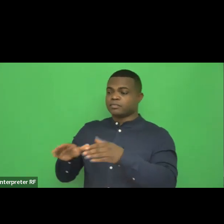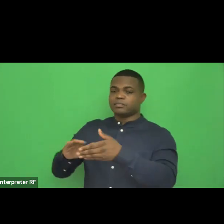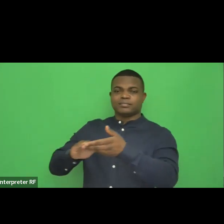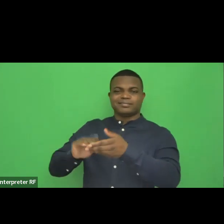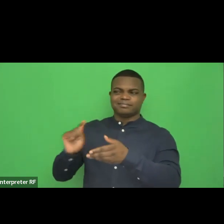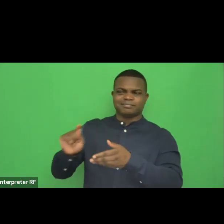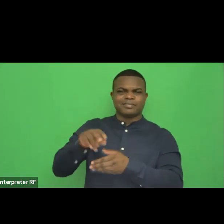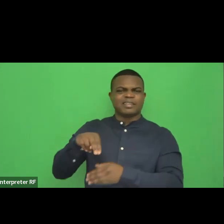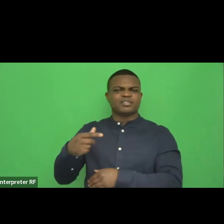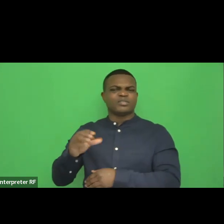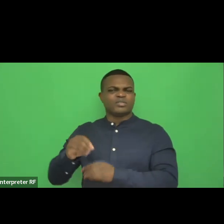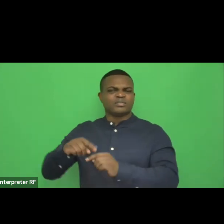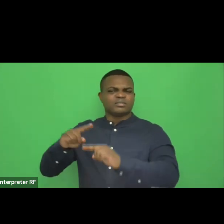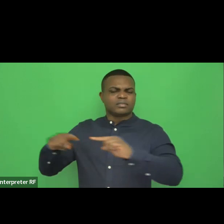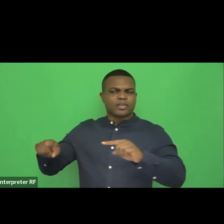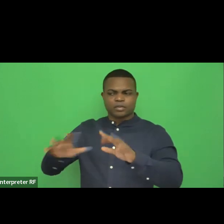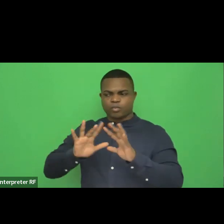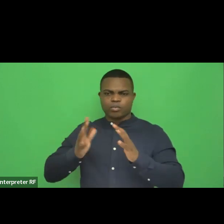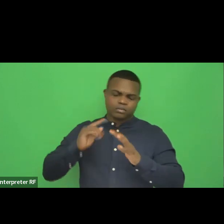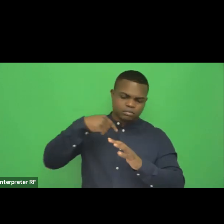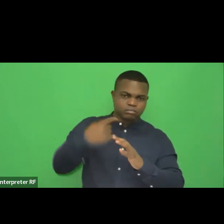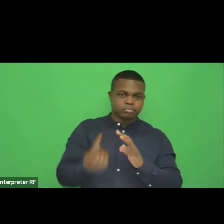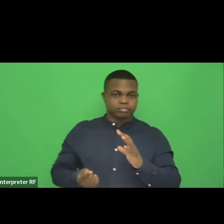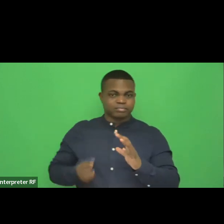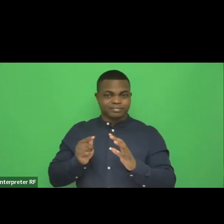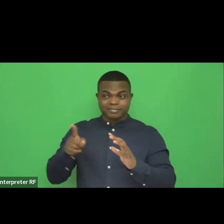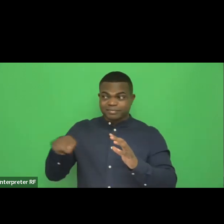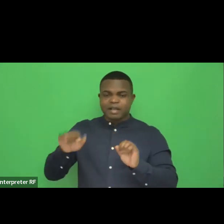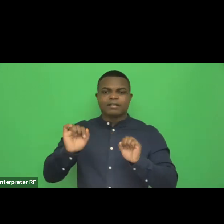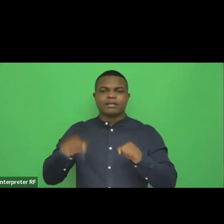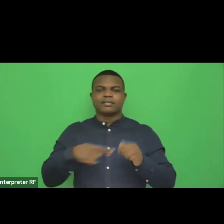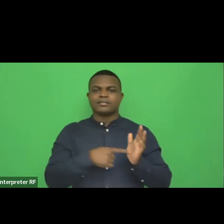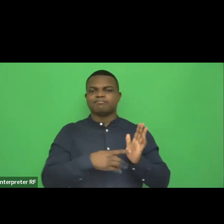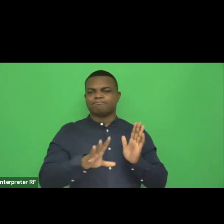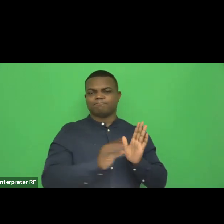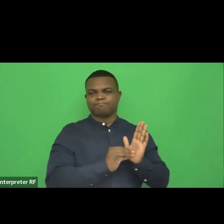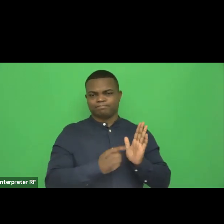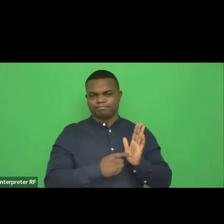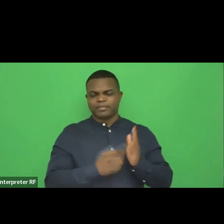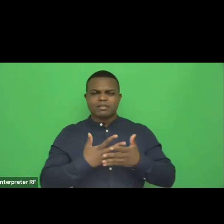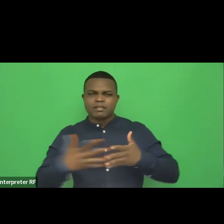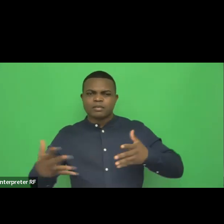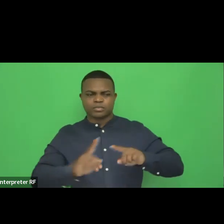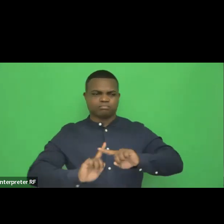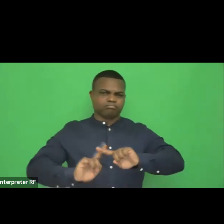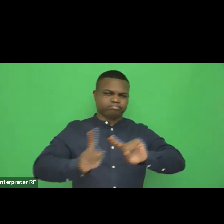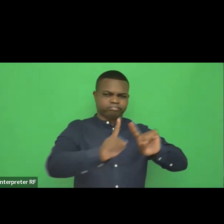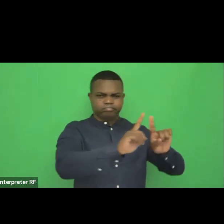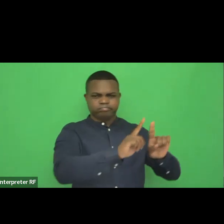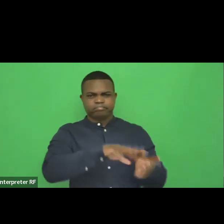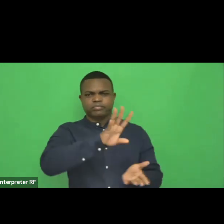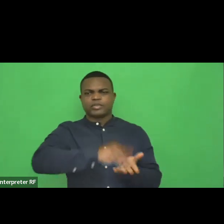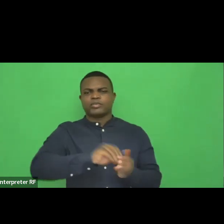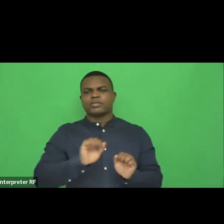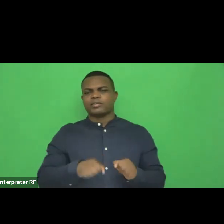and images and tables, and they're using Word and this add-in to create really good EPUB.